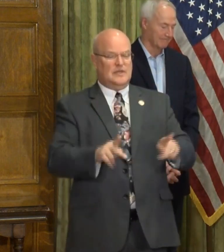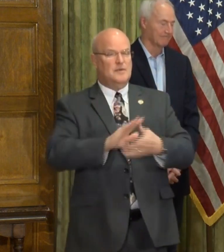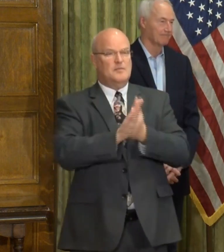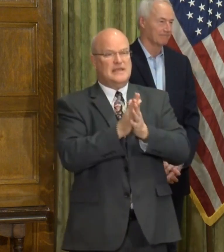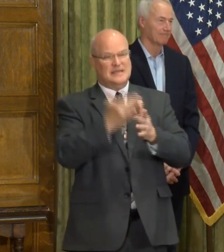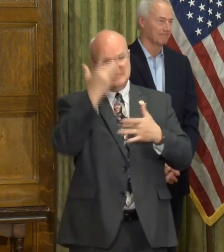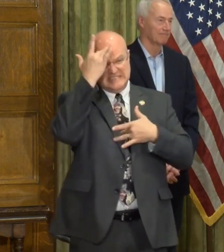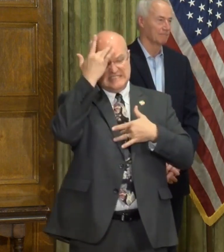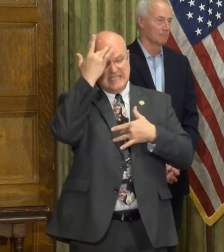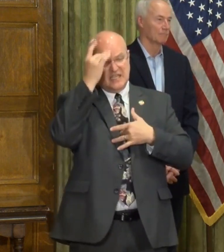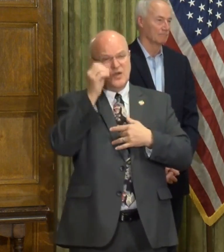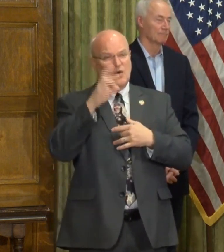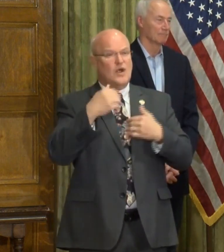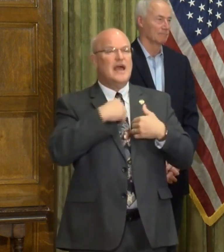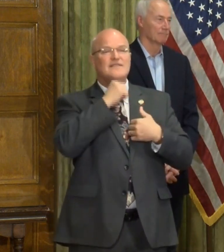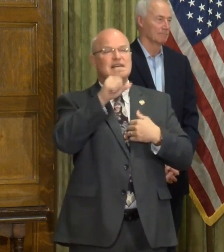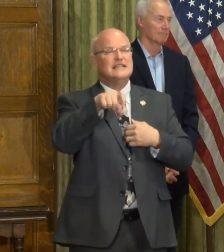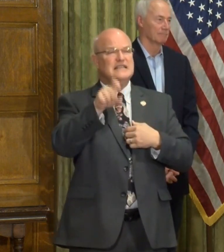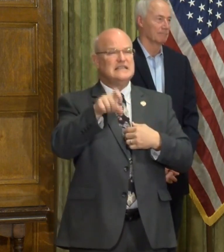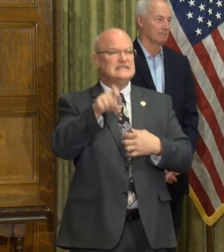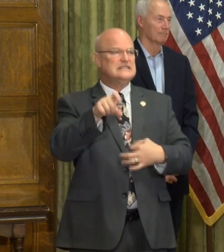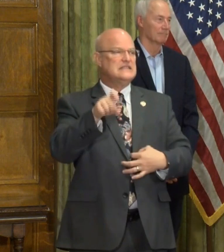additional individuals become sick or have